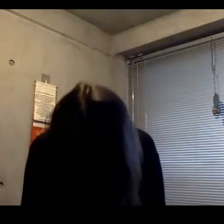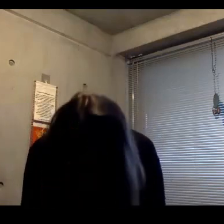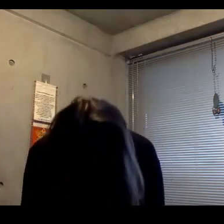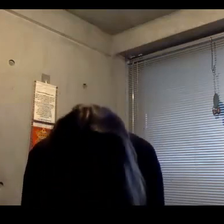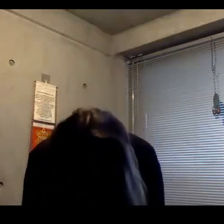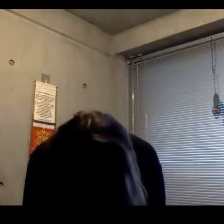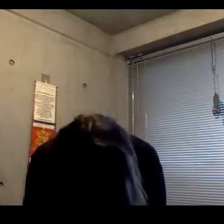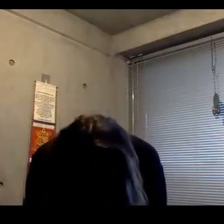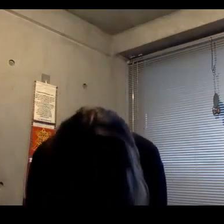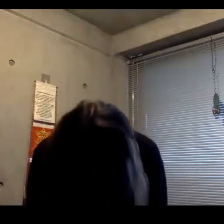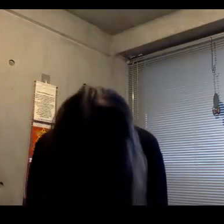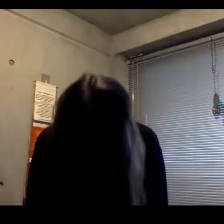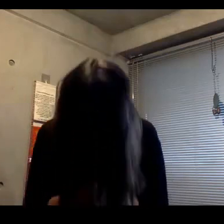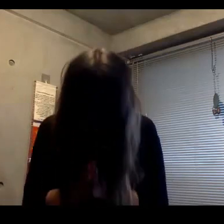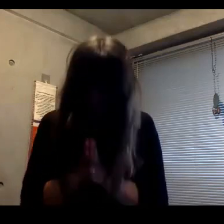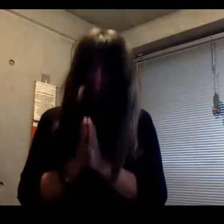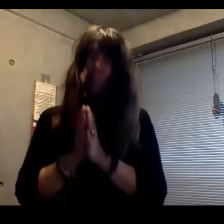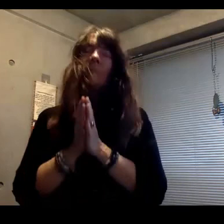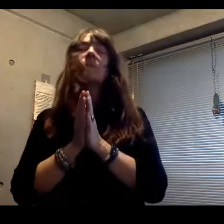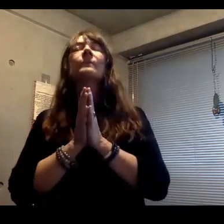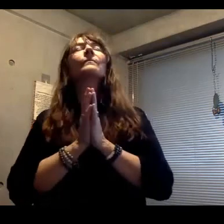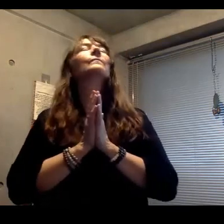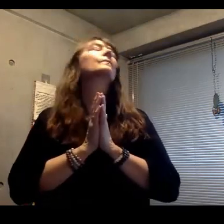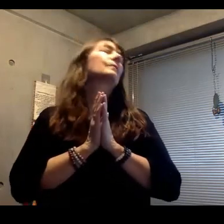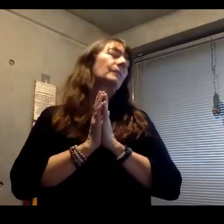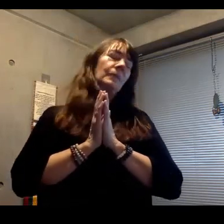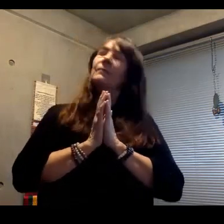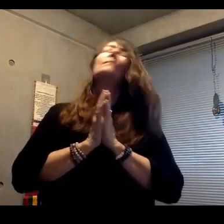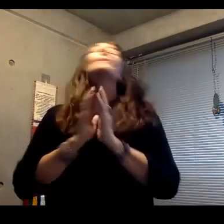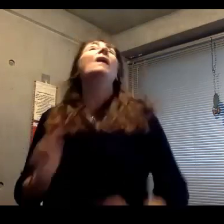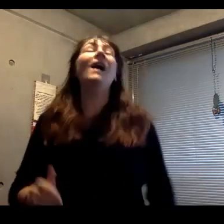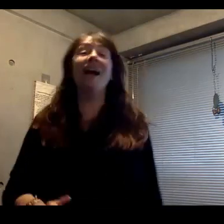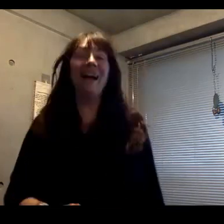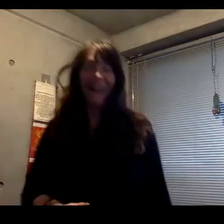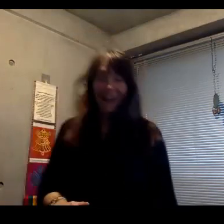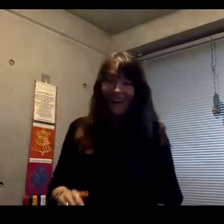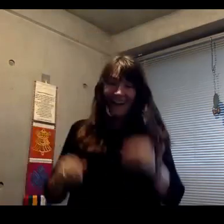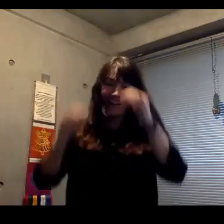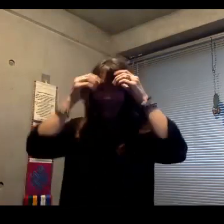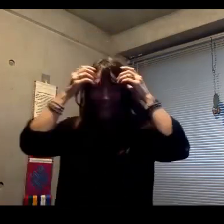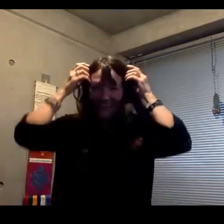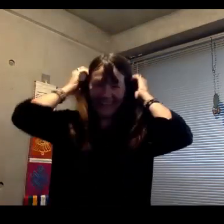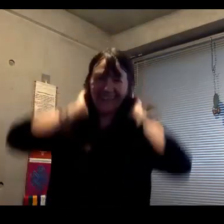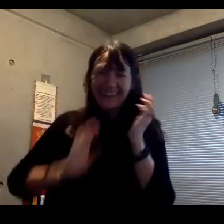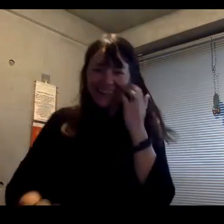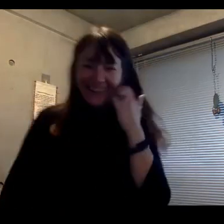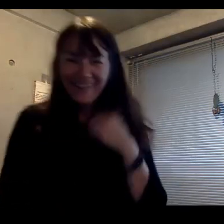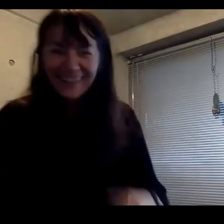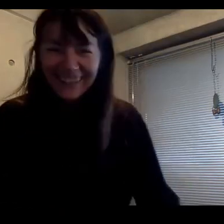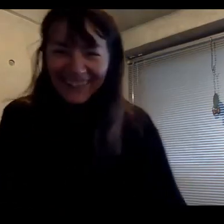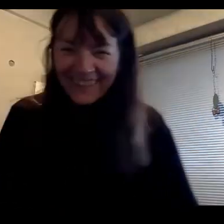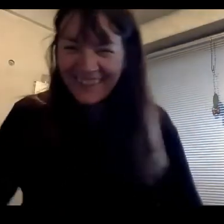Namaste. Namaste.